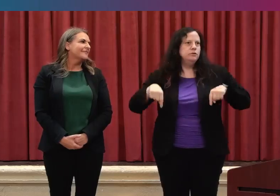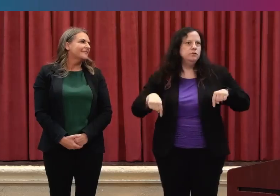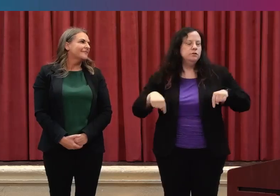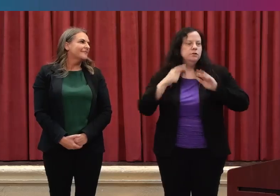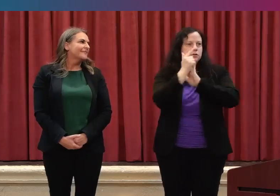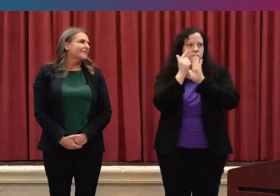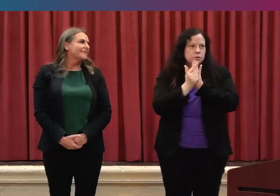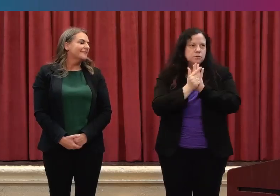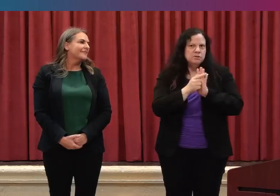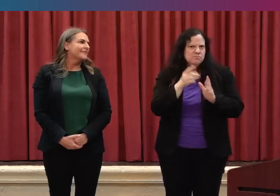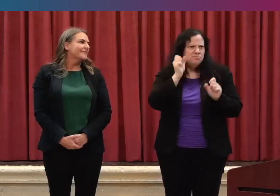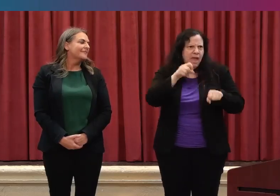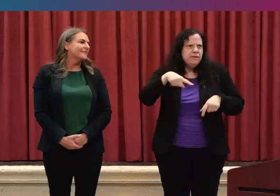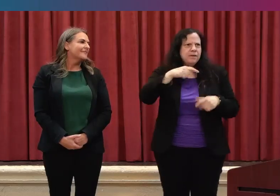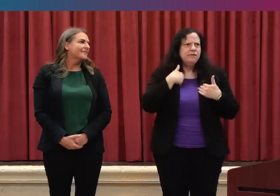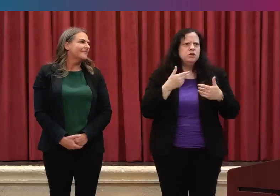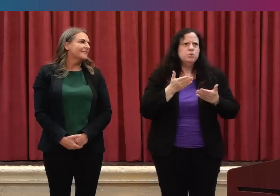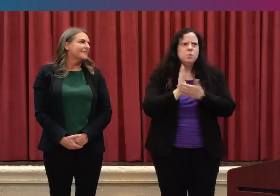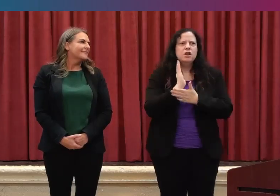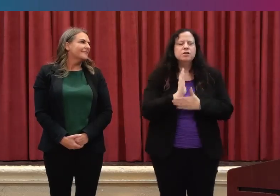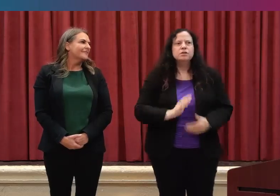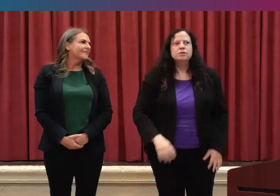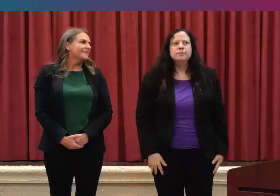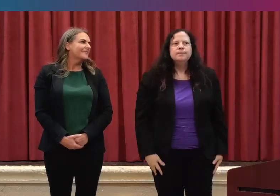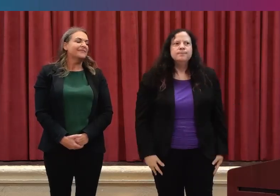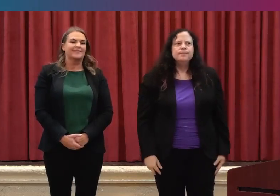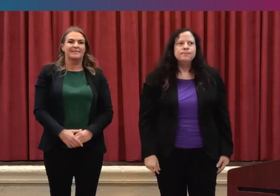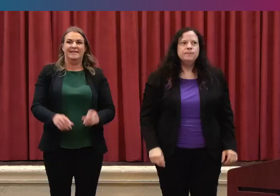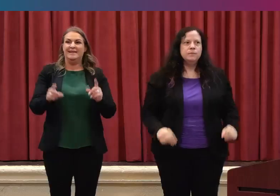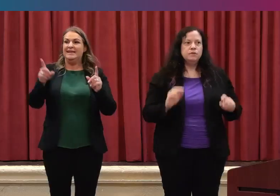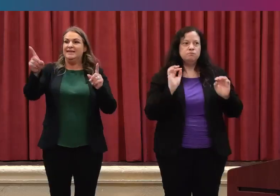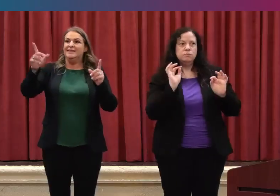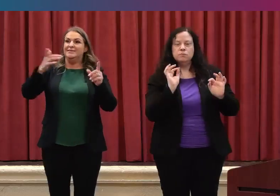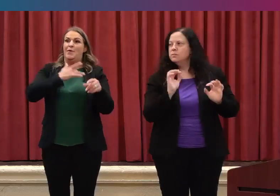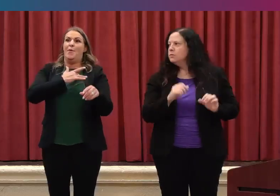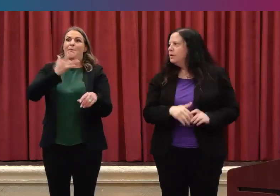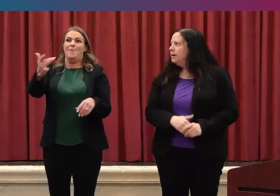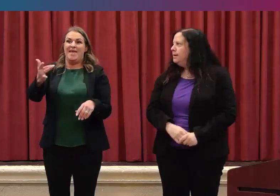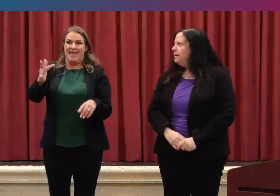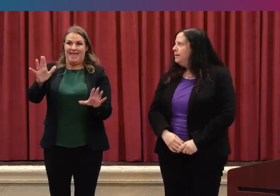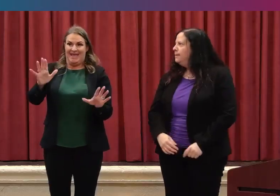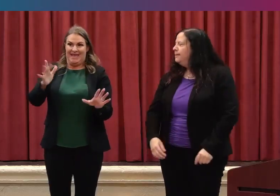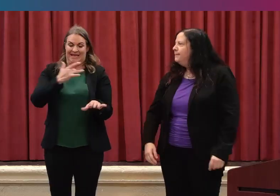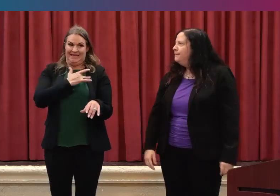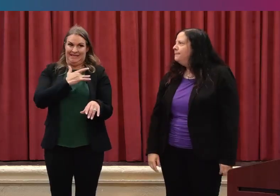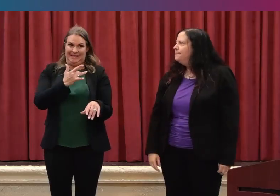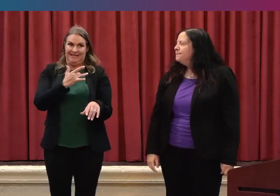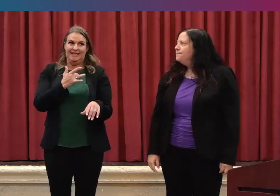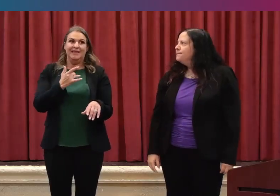for California, they have a right to request those services through the facility.